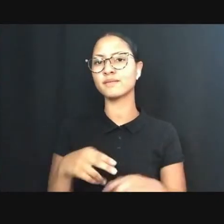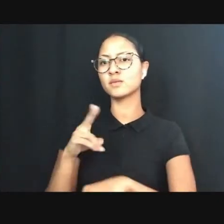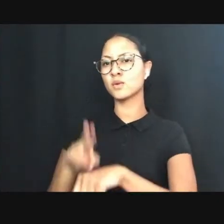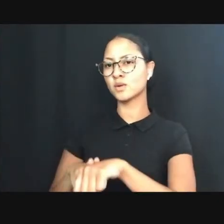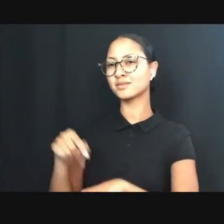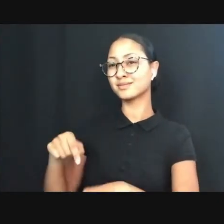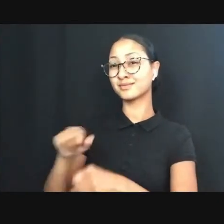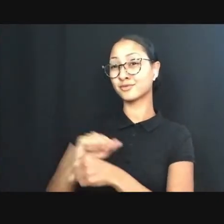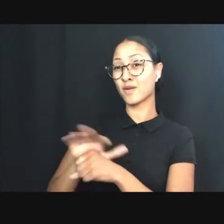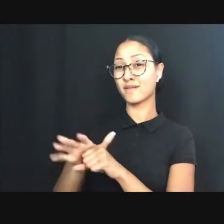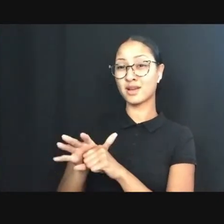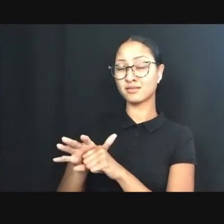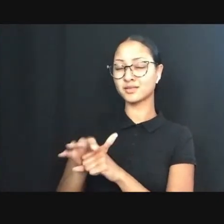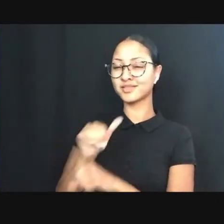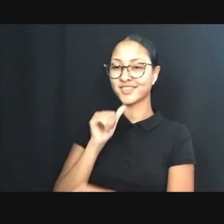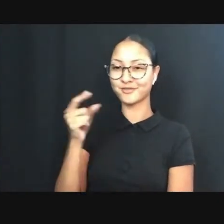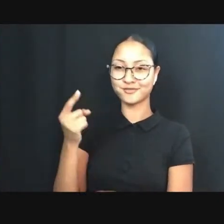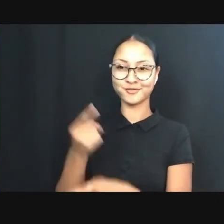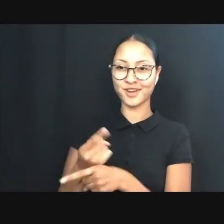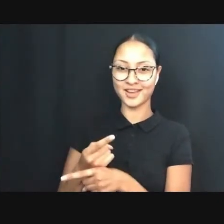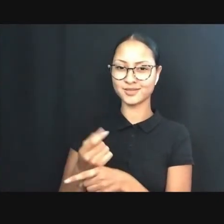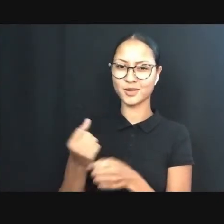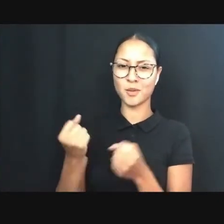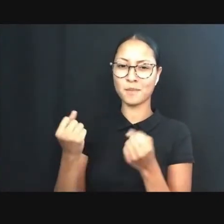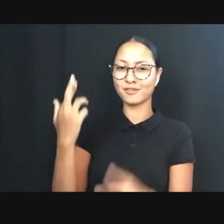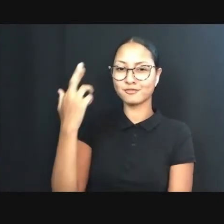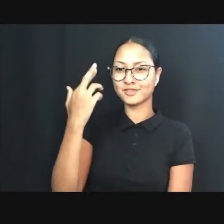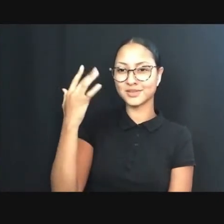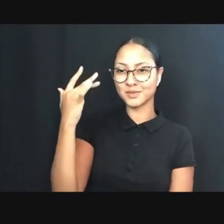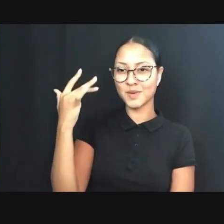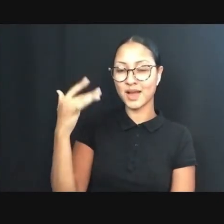that I've not been able to be there